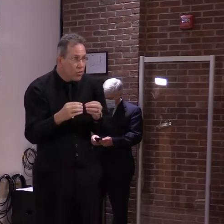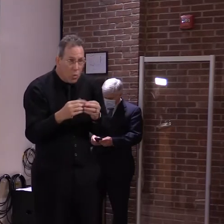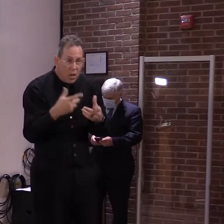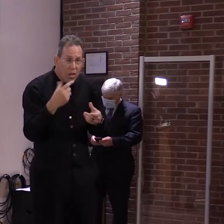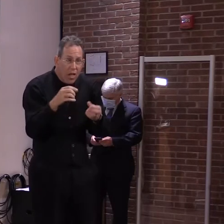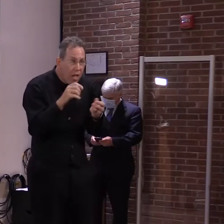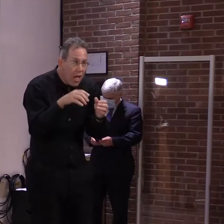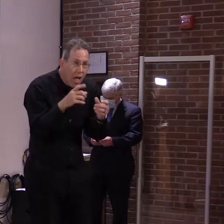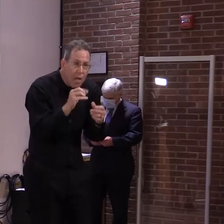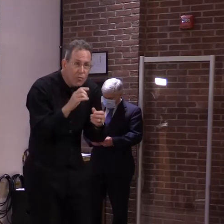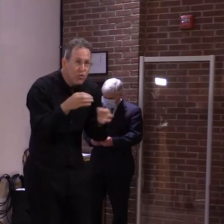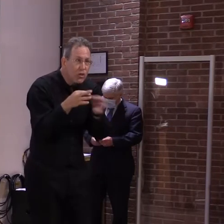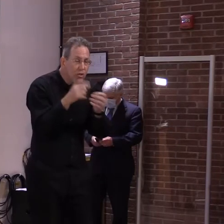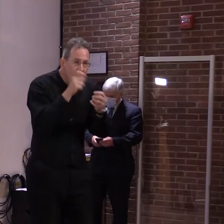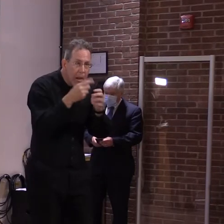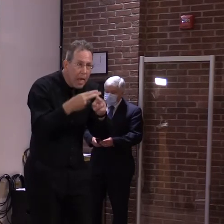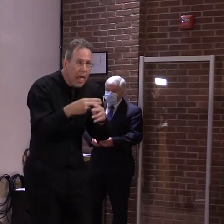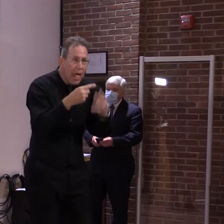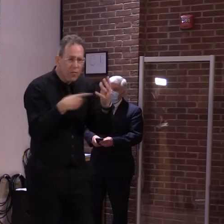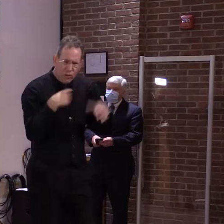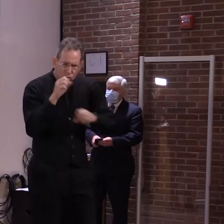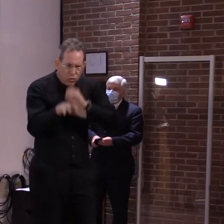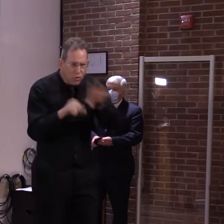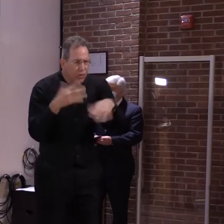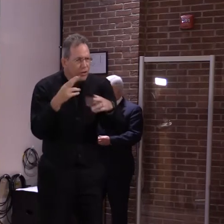possible. Okay.